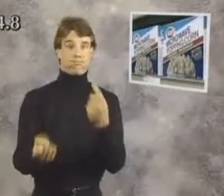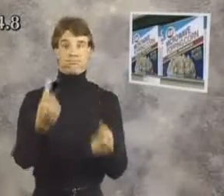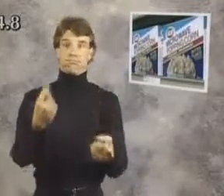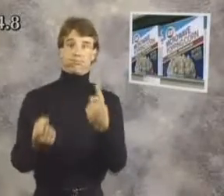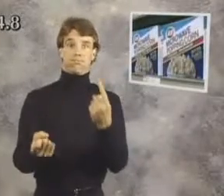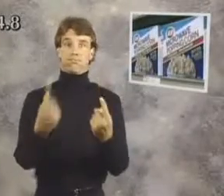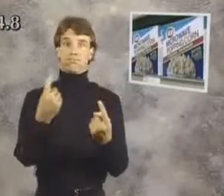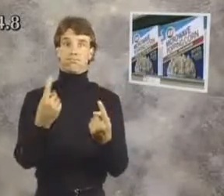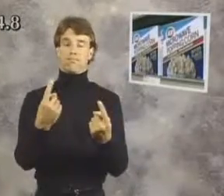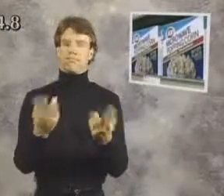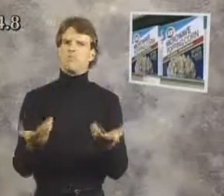Popcorn.